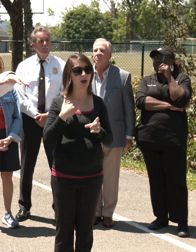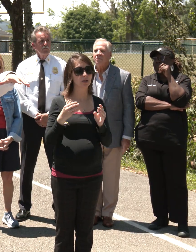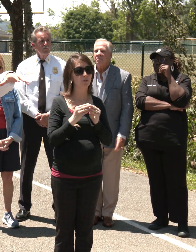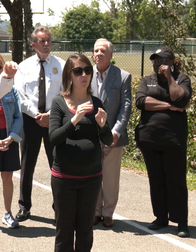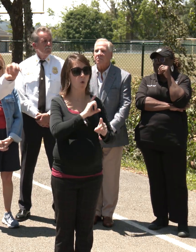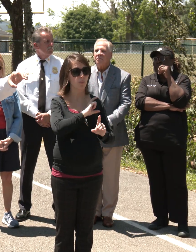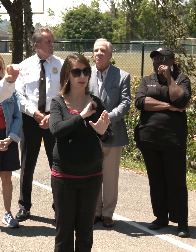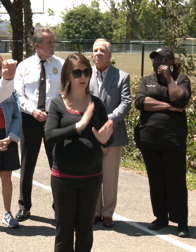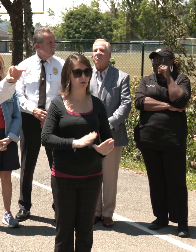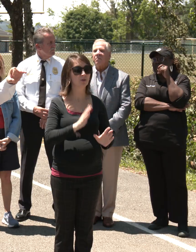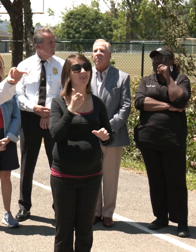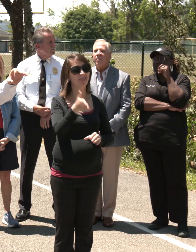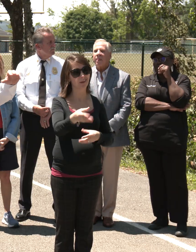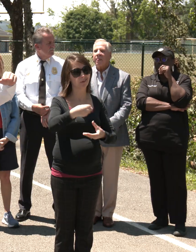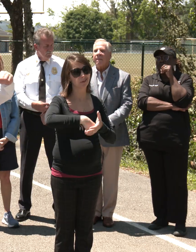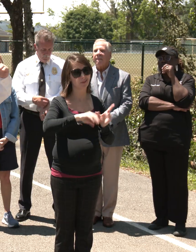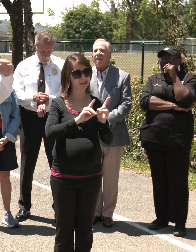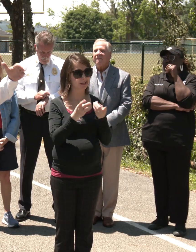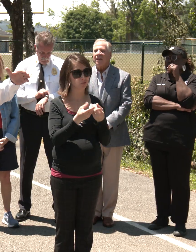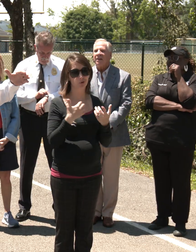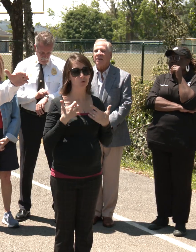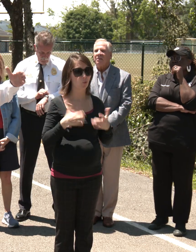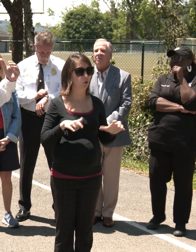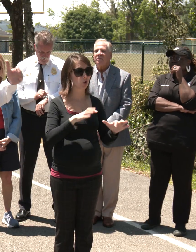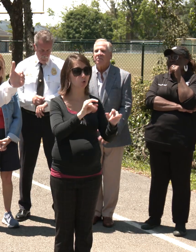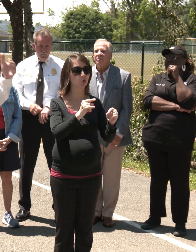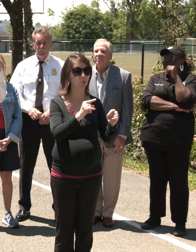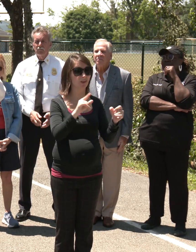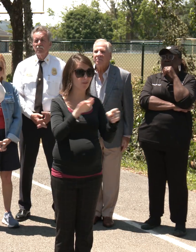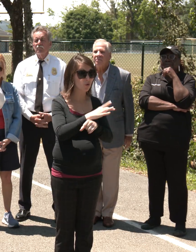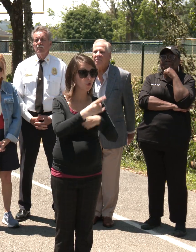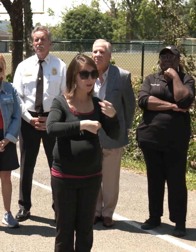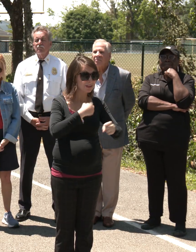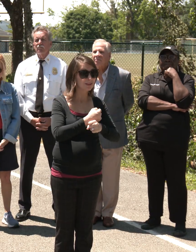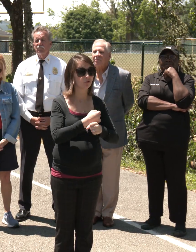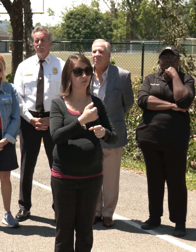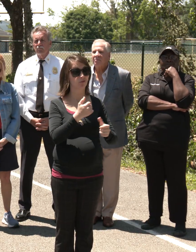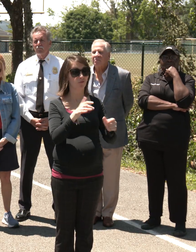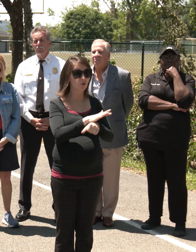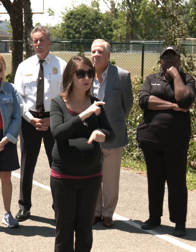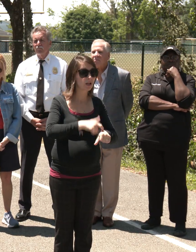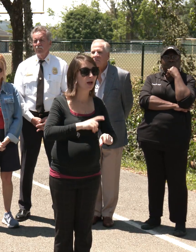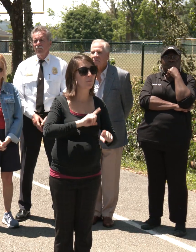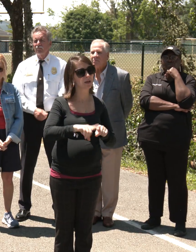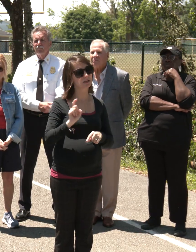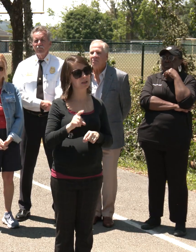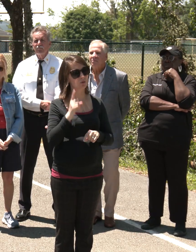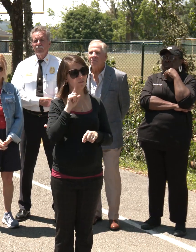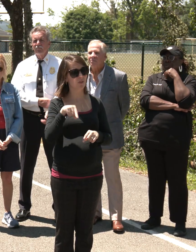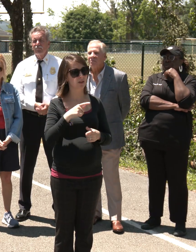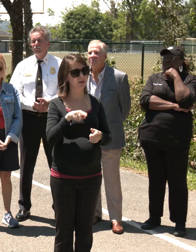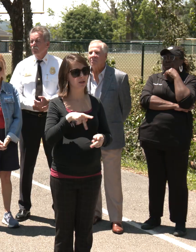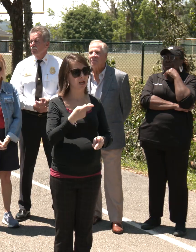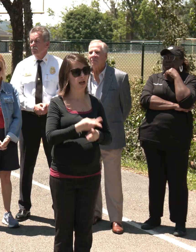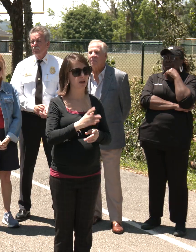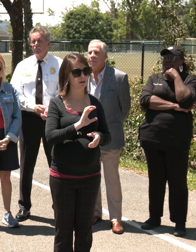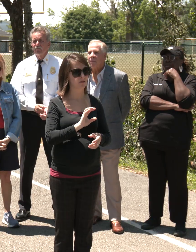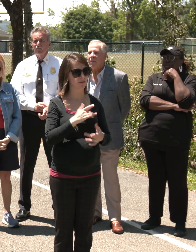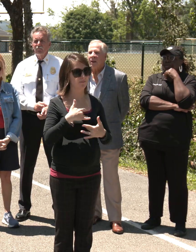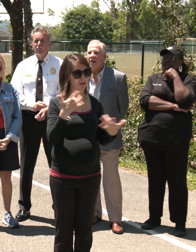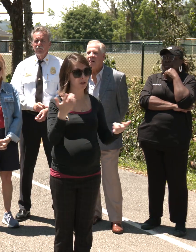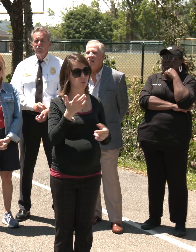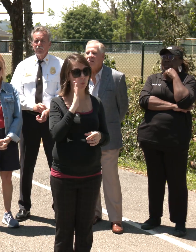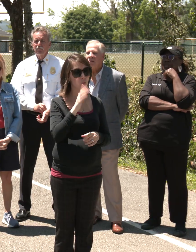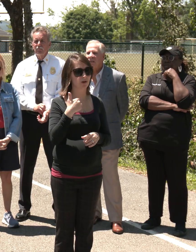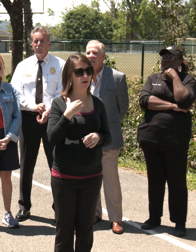districts. It's not something you want to do year-round, but you do when it's necessary, when you have events like this, and towards the weekend. We would have had overtime